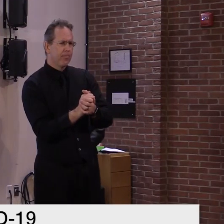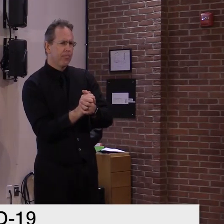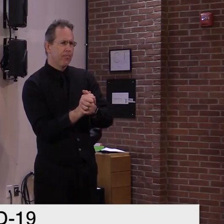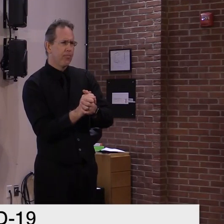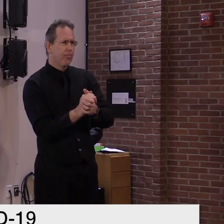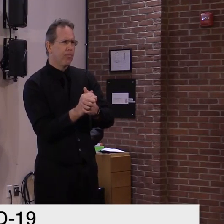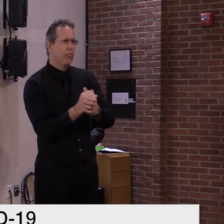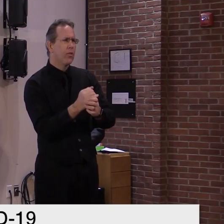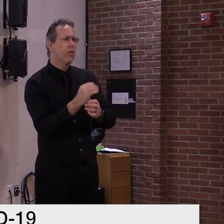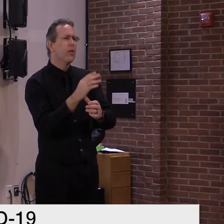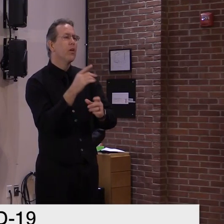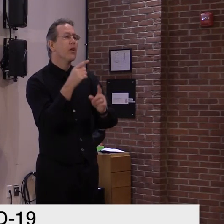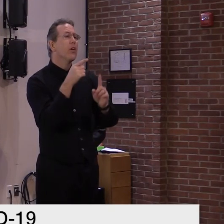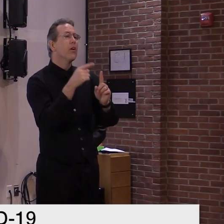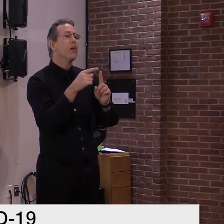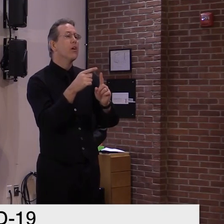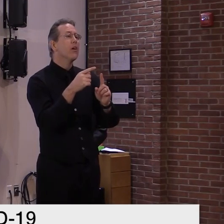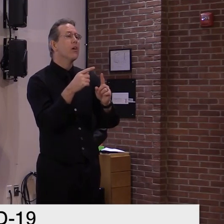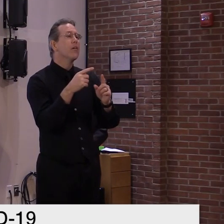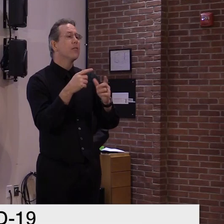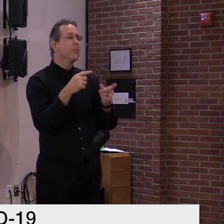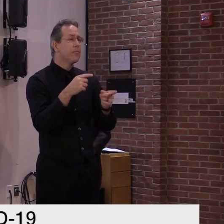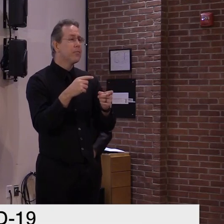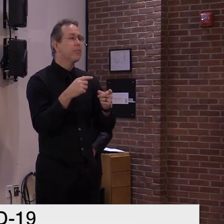and the BIPOC population,